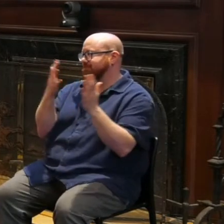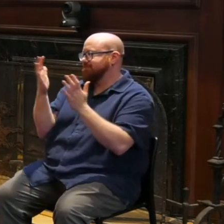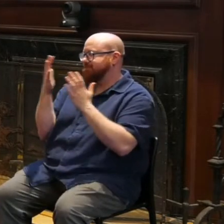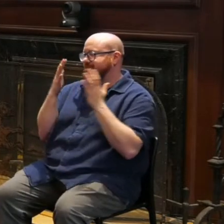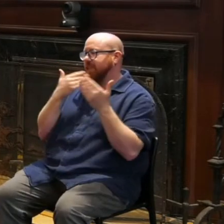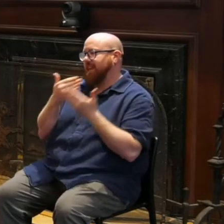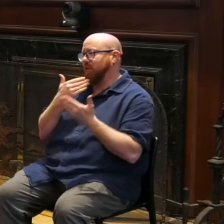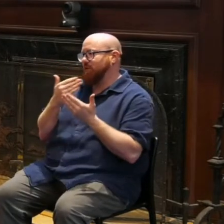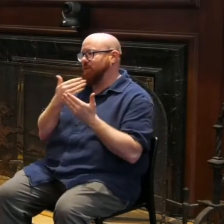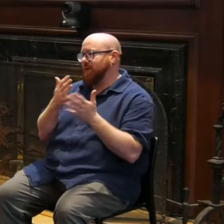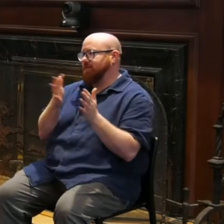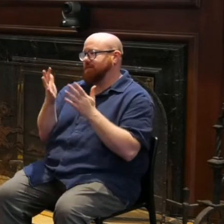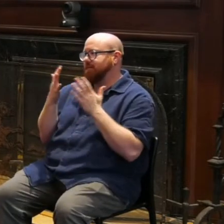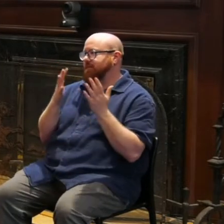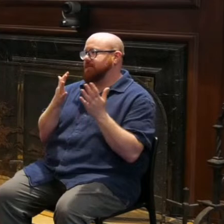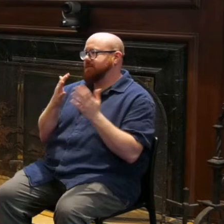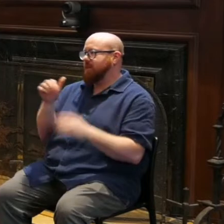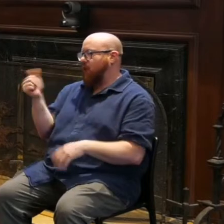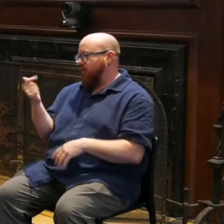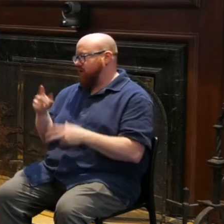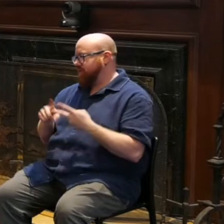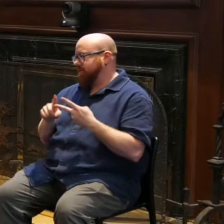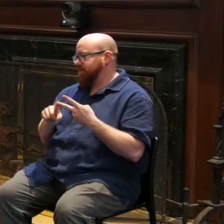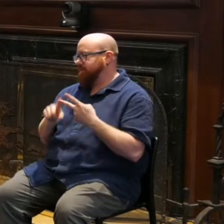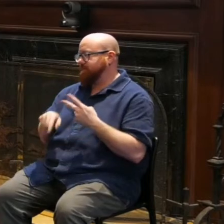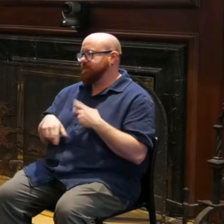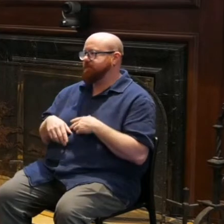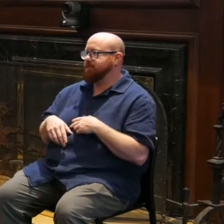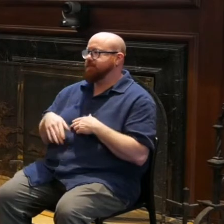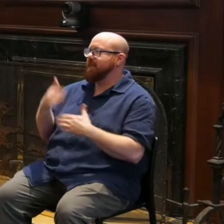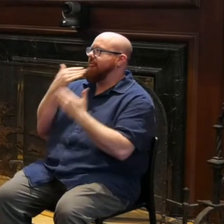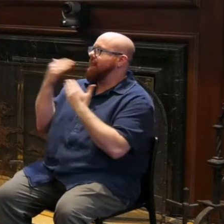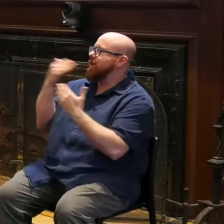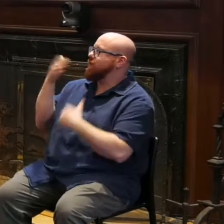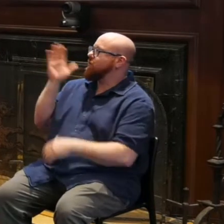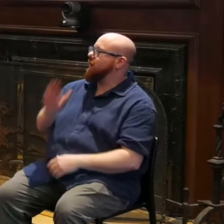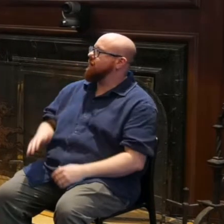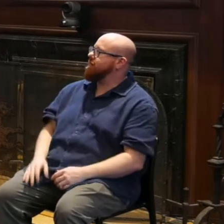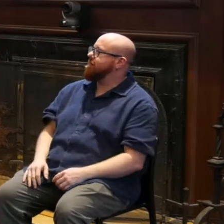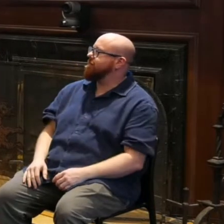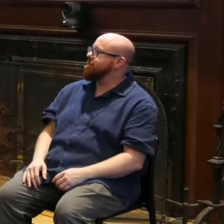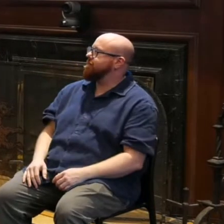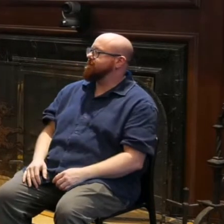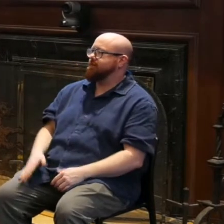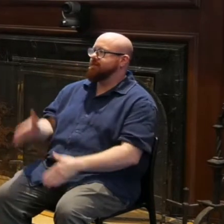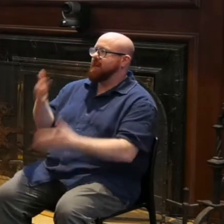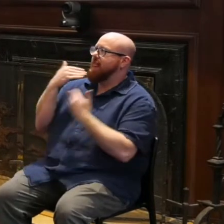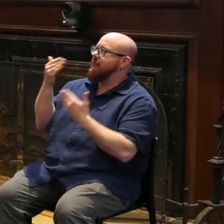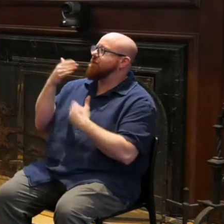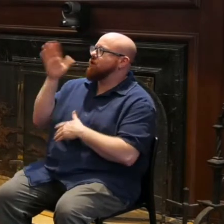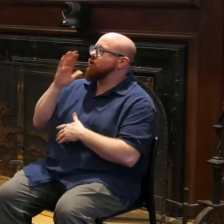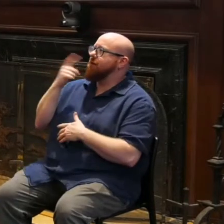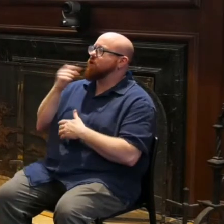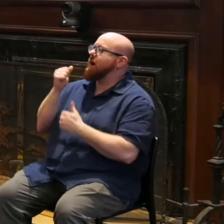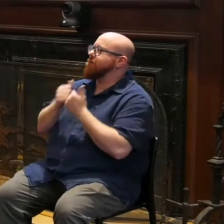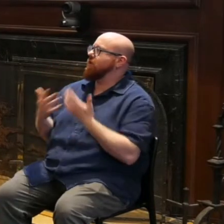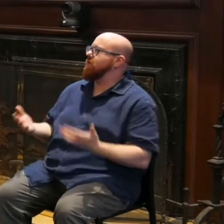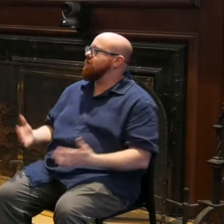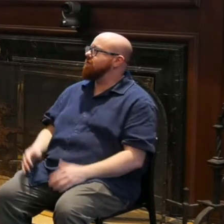Thank you. The other one I'm going to share with you is called "Thank You, God." It says, "Thank you, God, for all you've